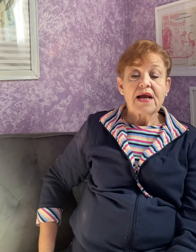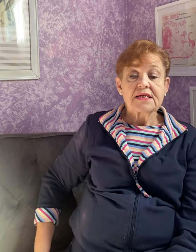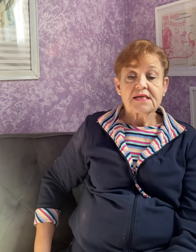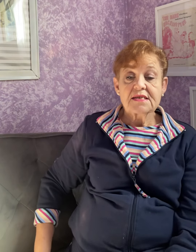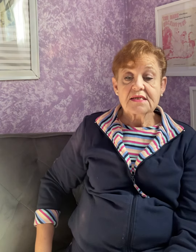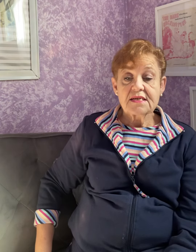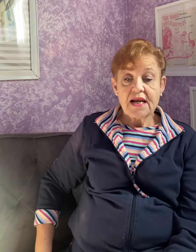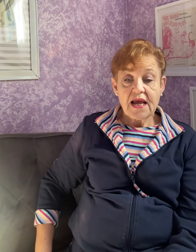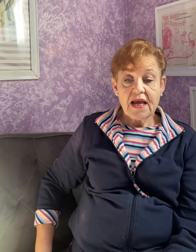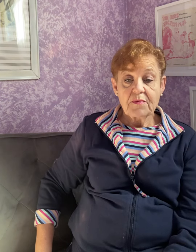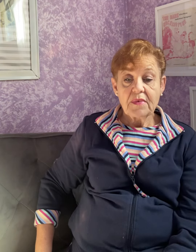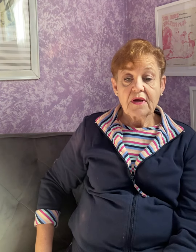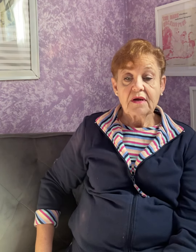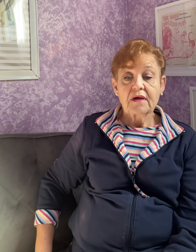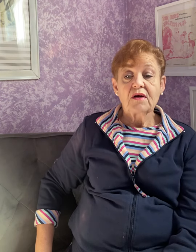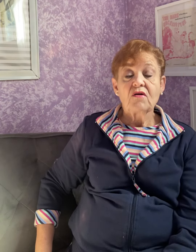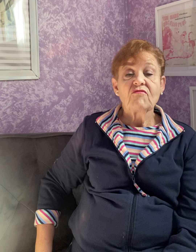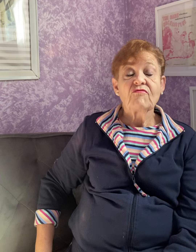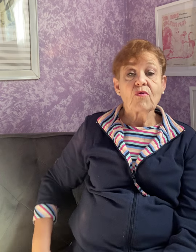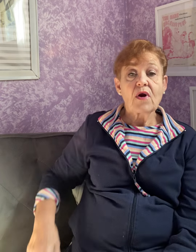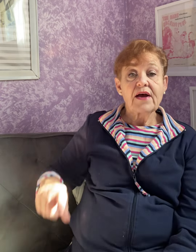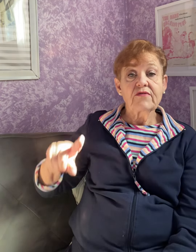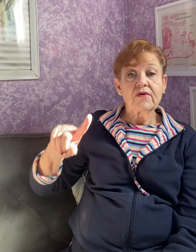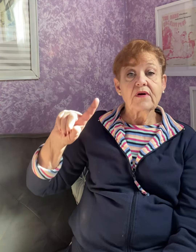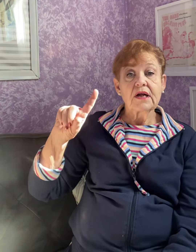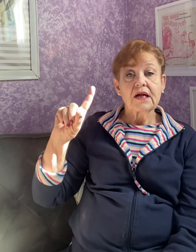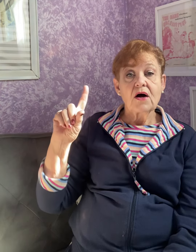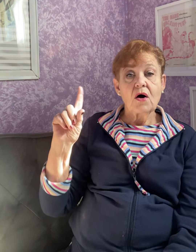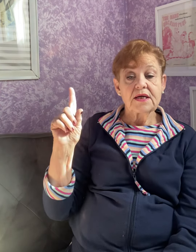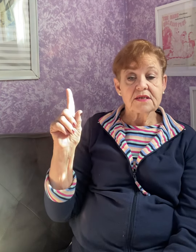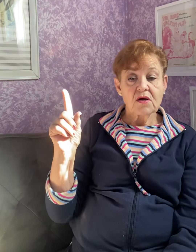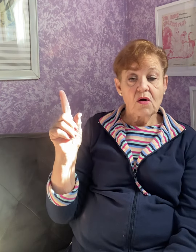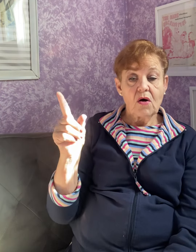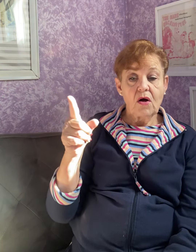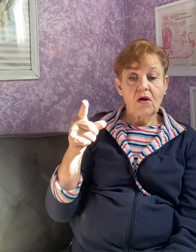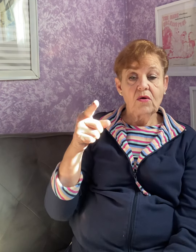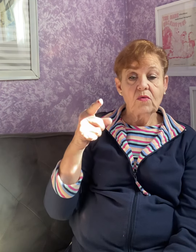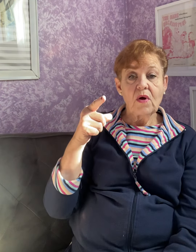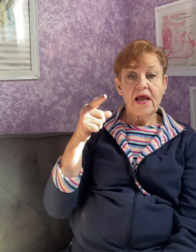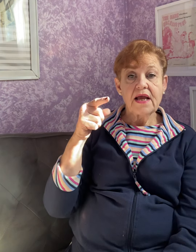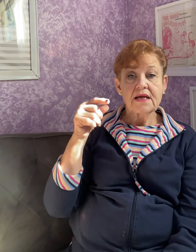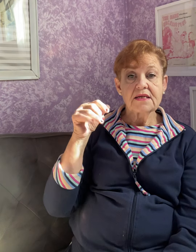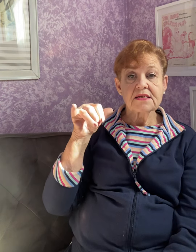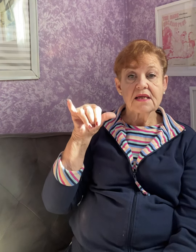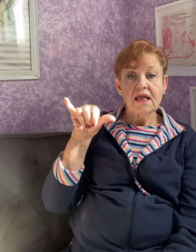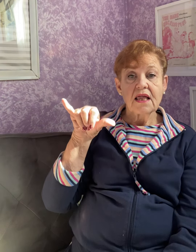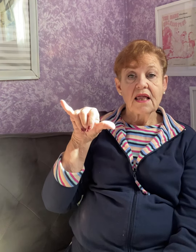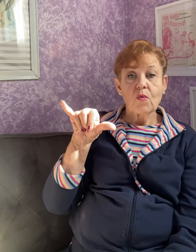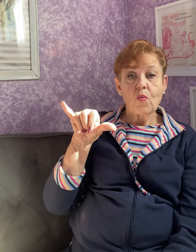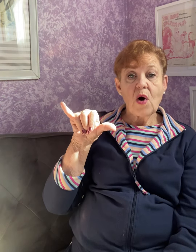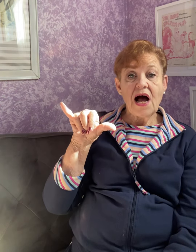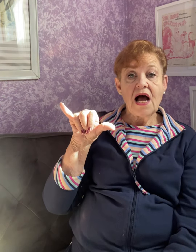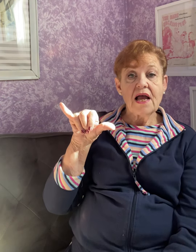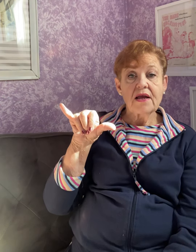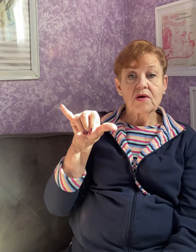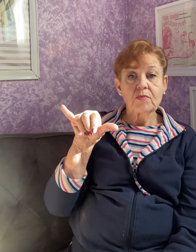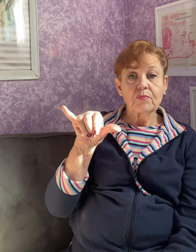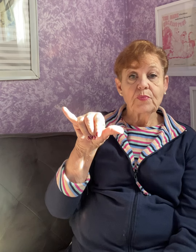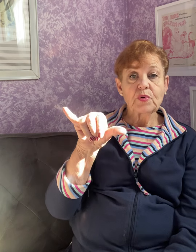Praise his name. Forever is always. Y